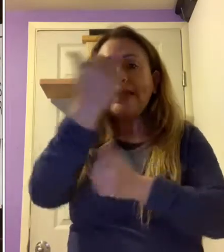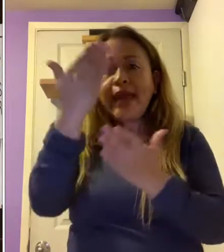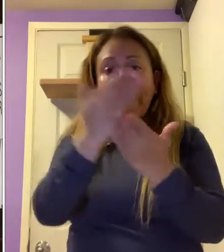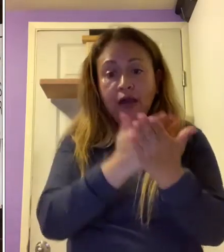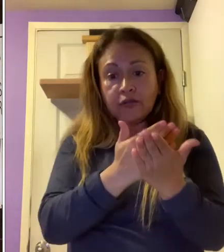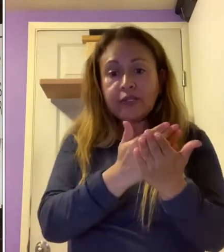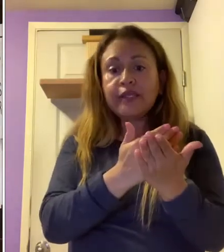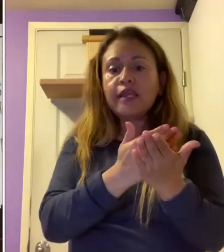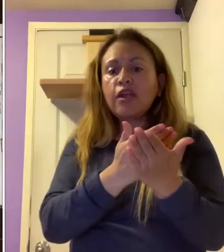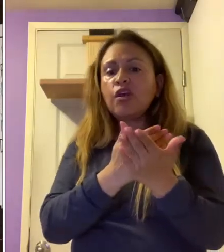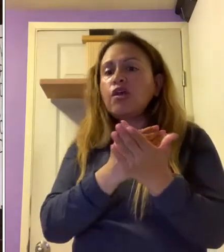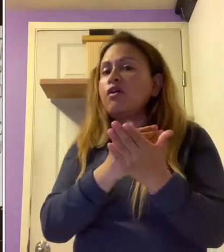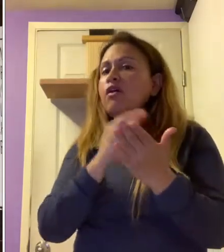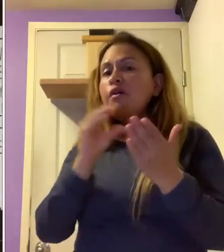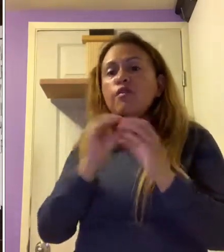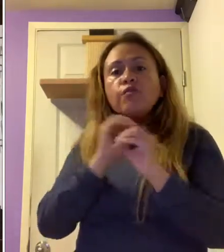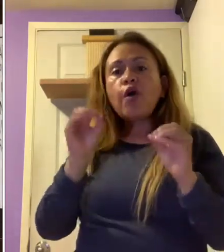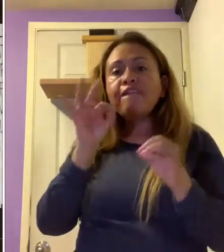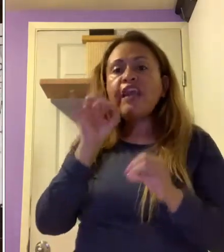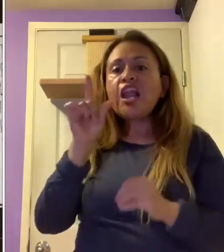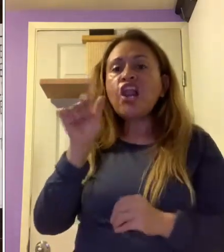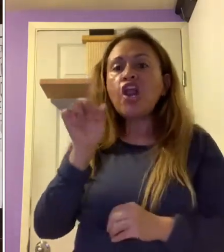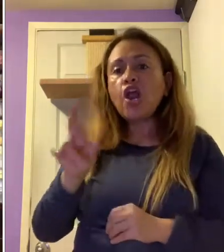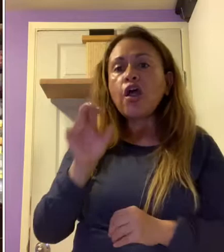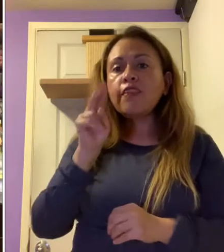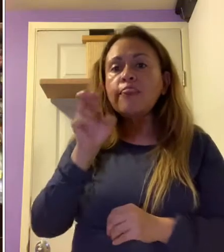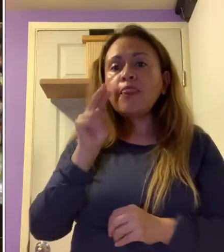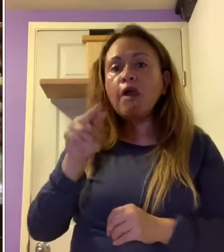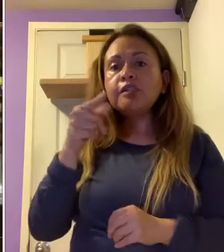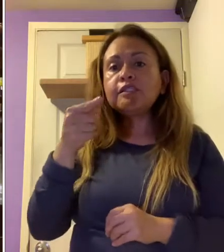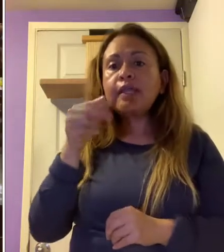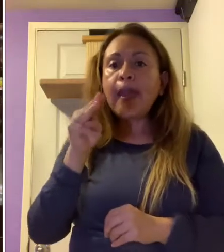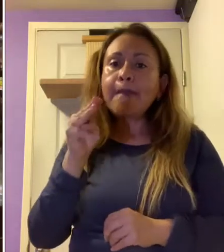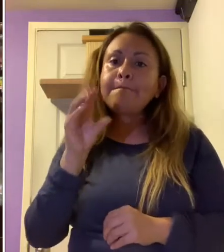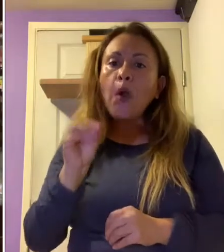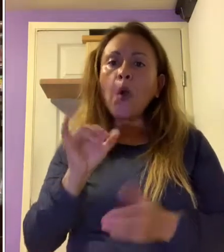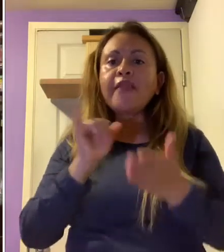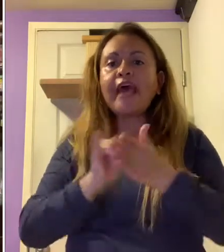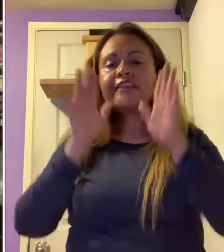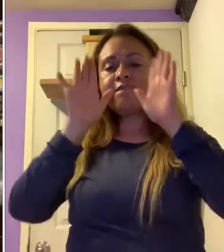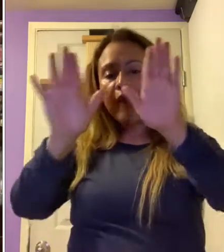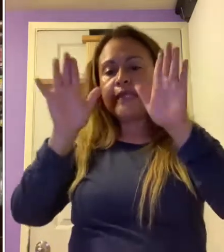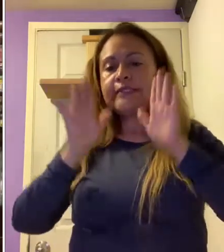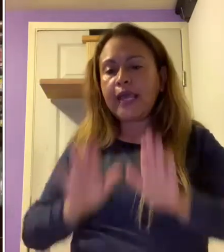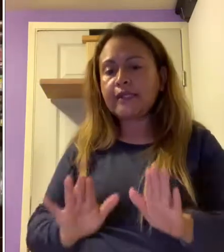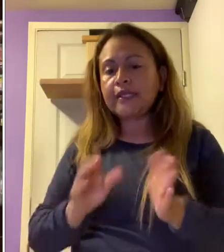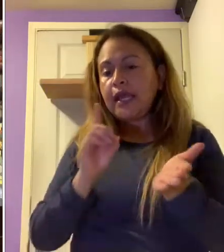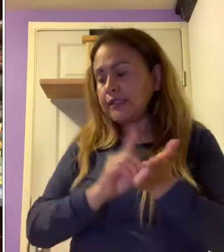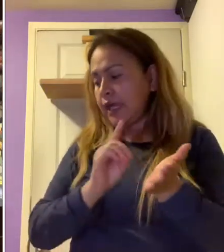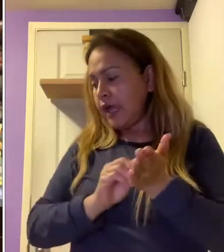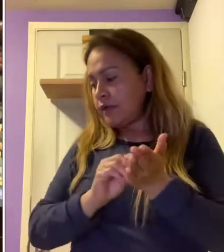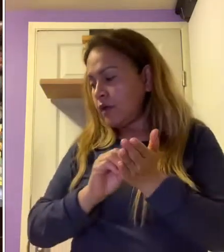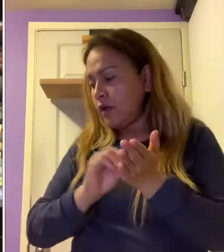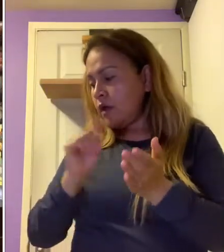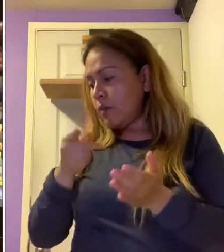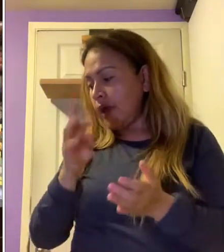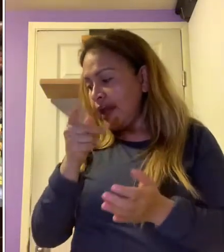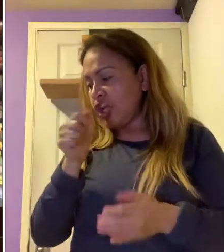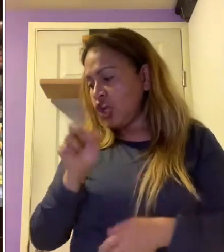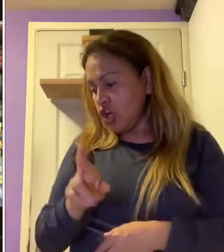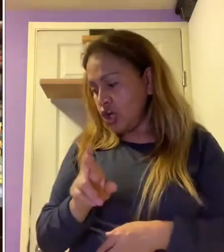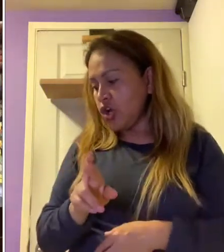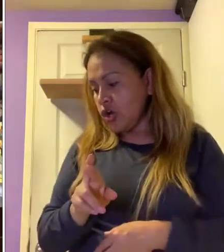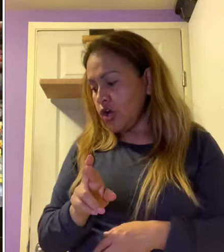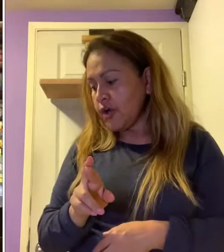in here is real. There's no filler in here. It is non-GMO, so this is fantastic. Now, Dr. Prager's